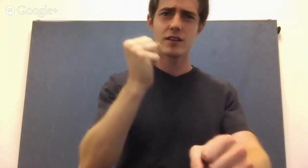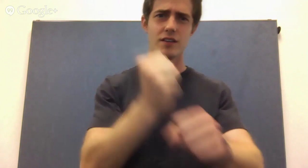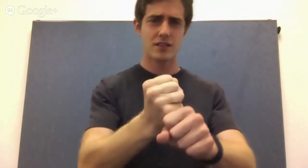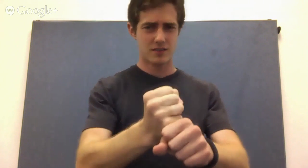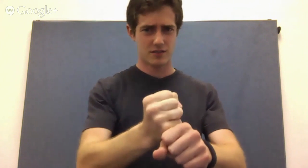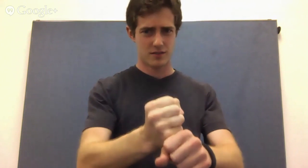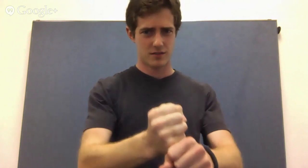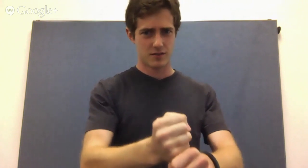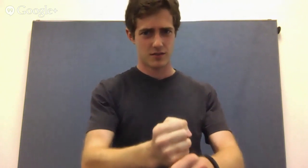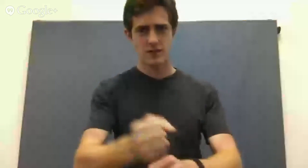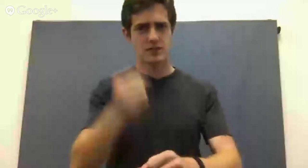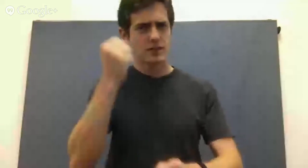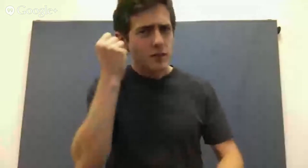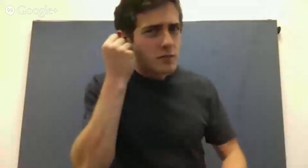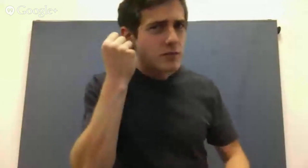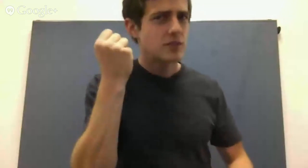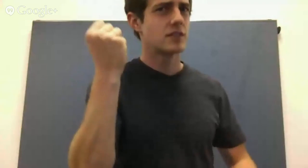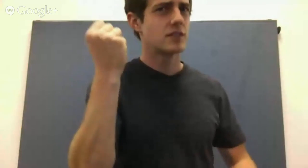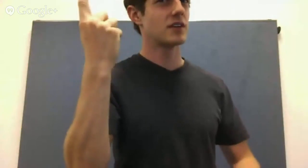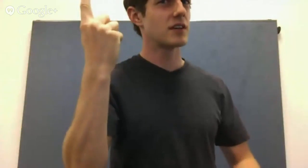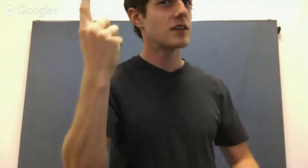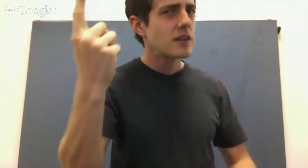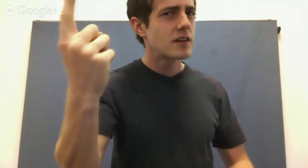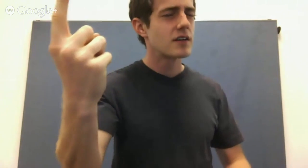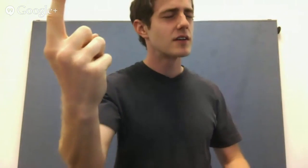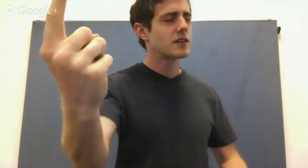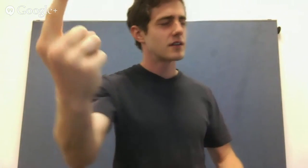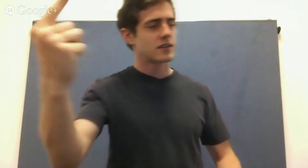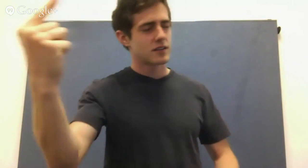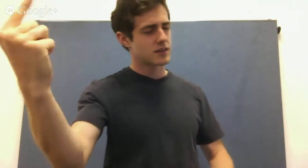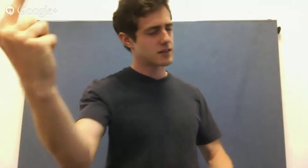yourself. Can you hear me now?